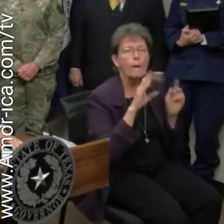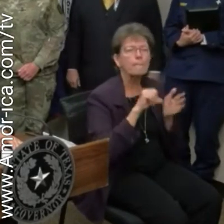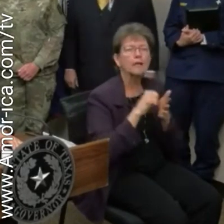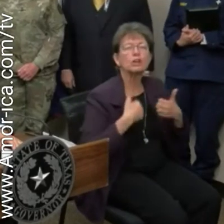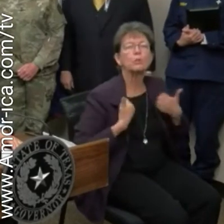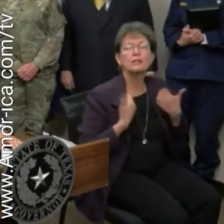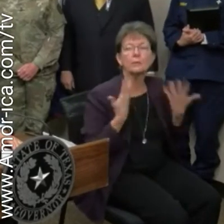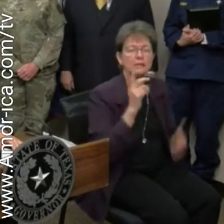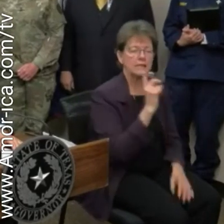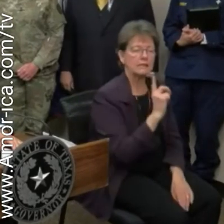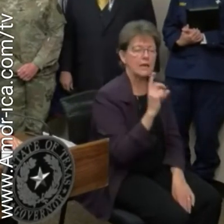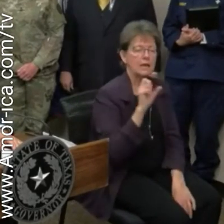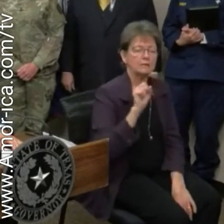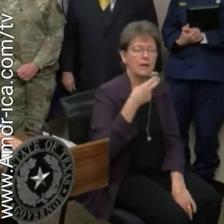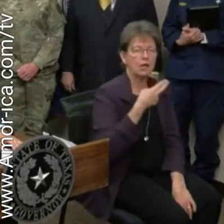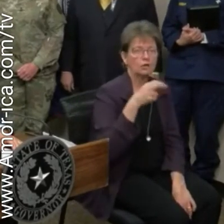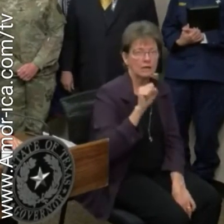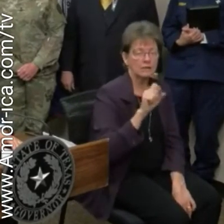It is